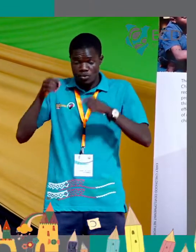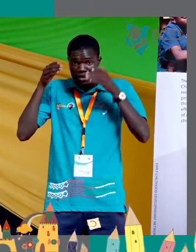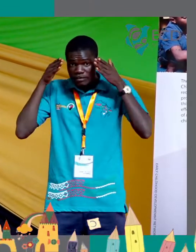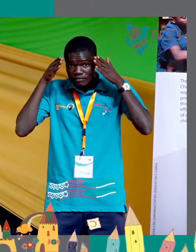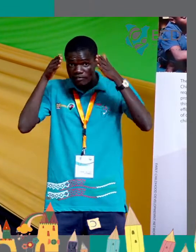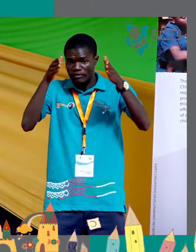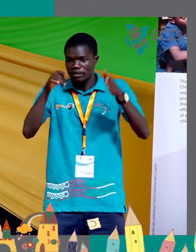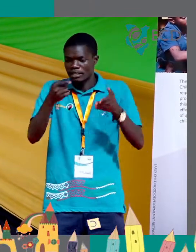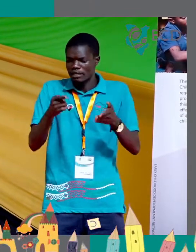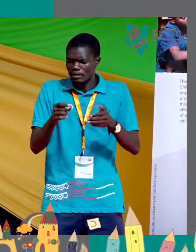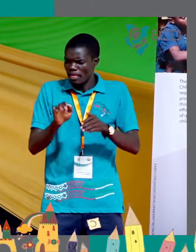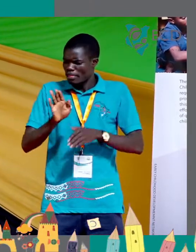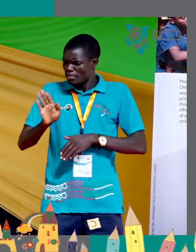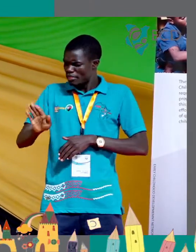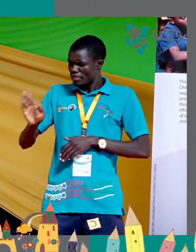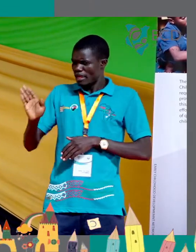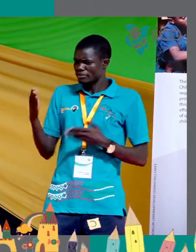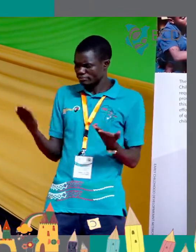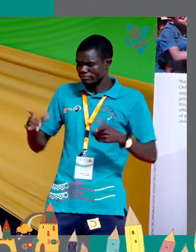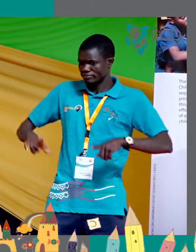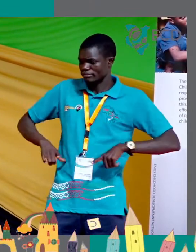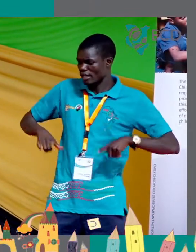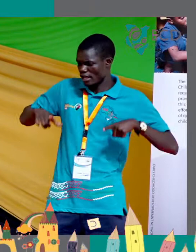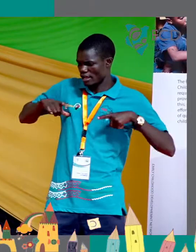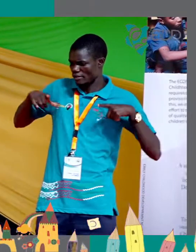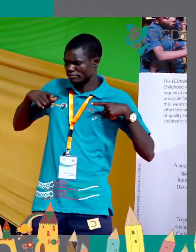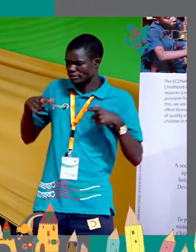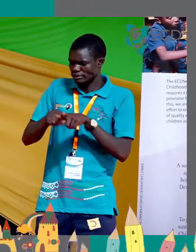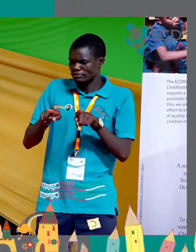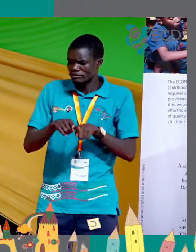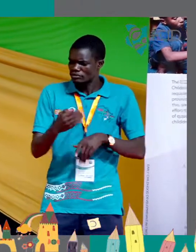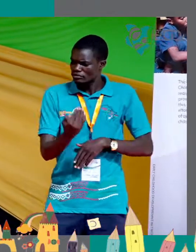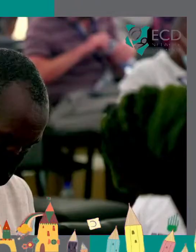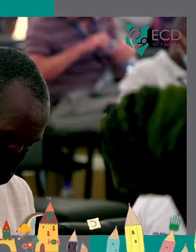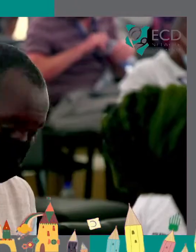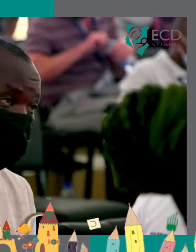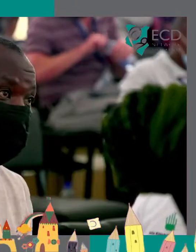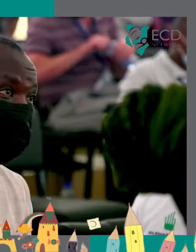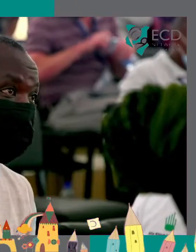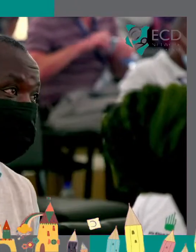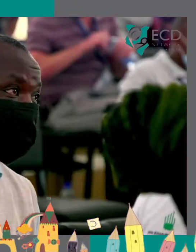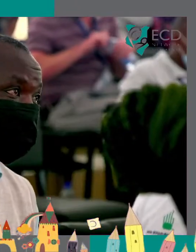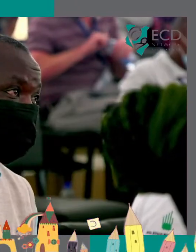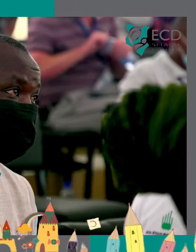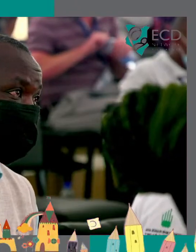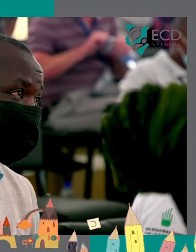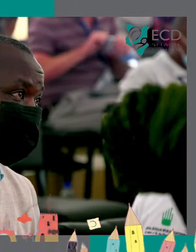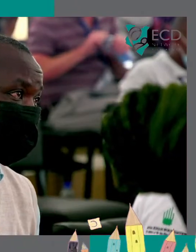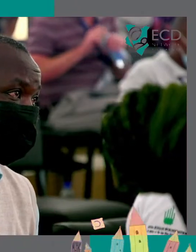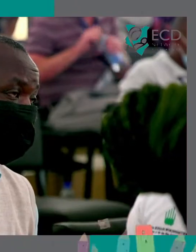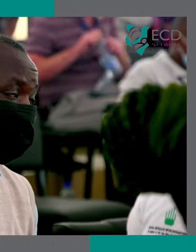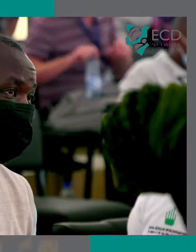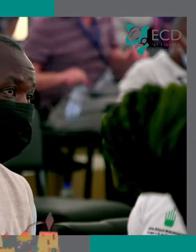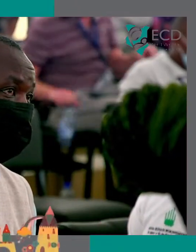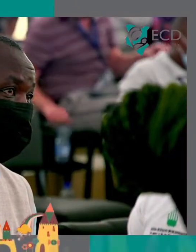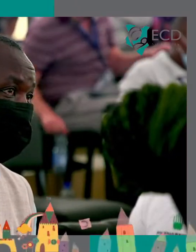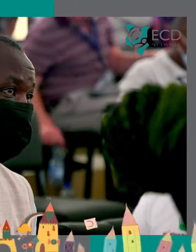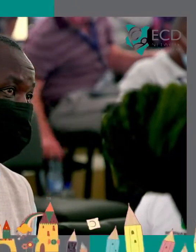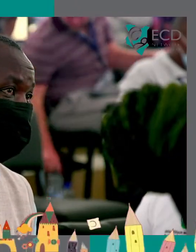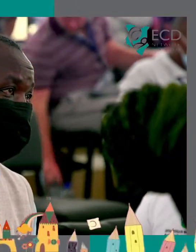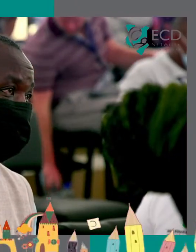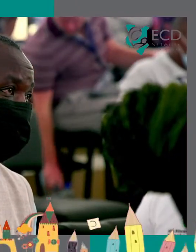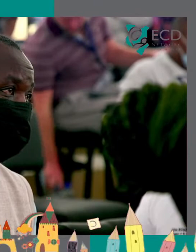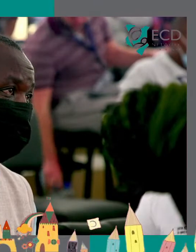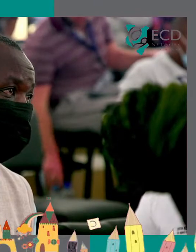the well-being as children, as they bear their readiness to being